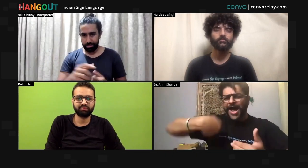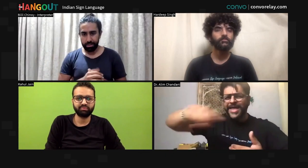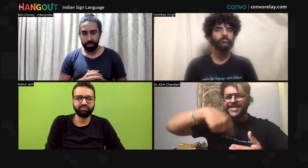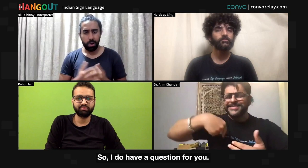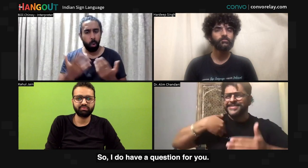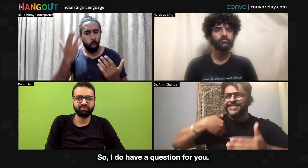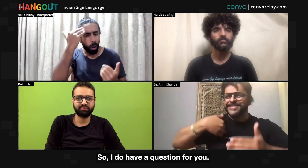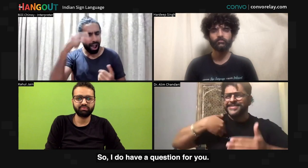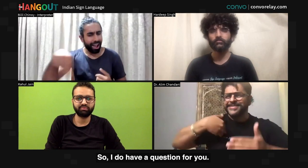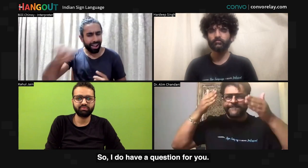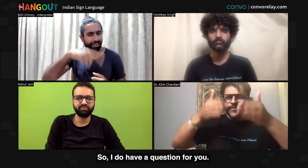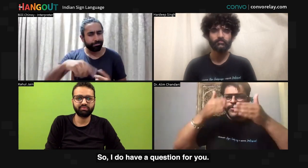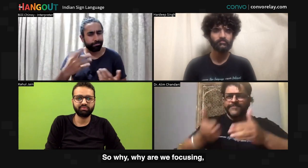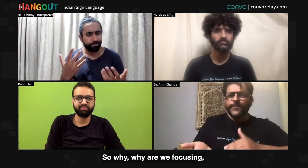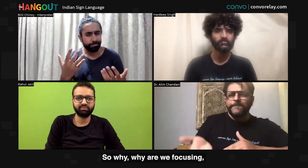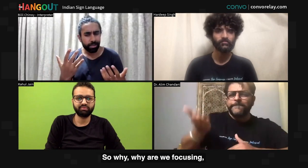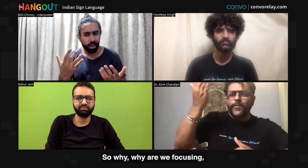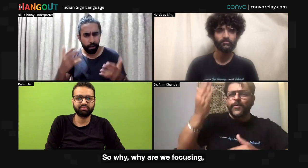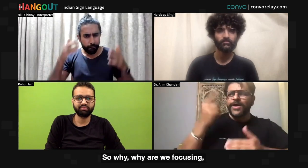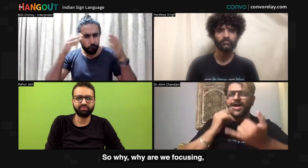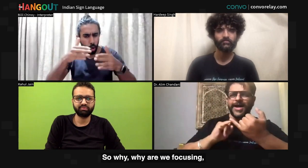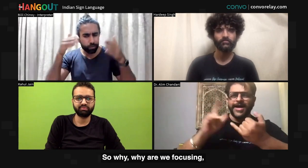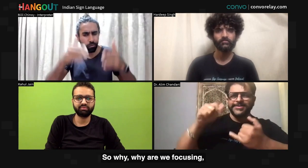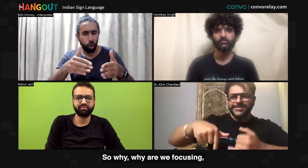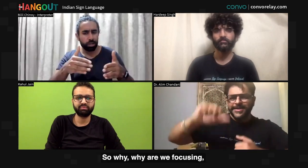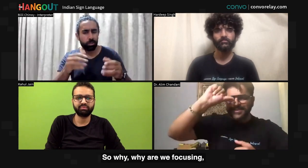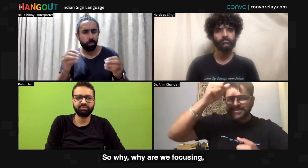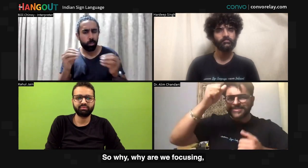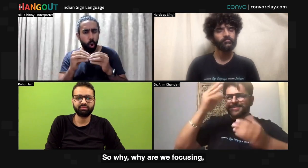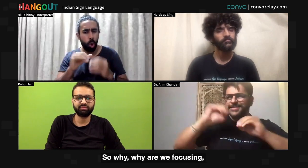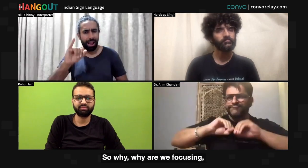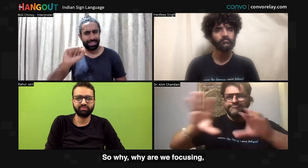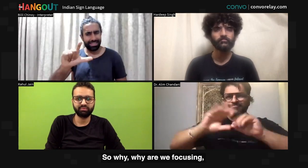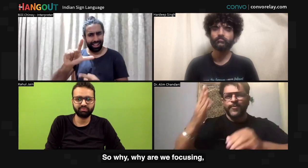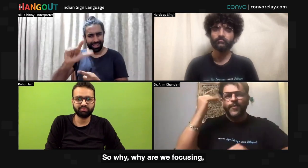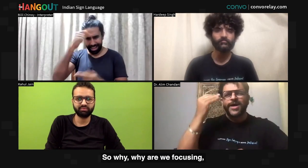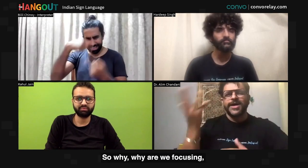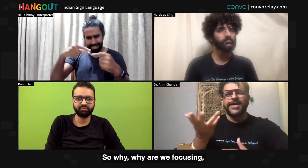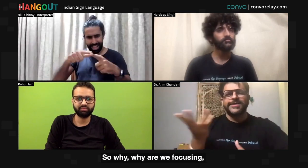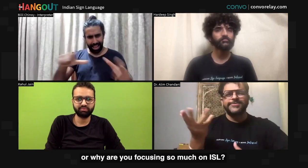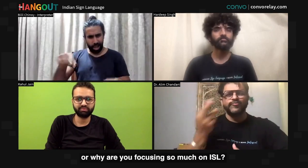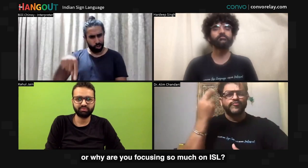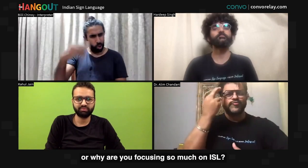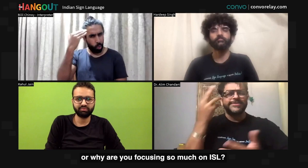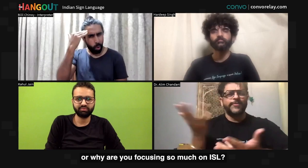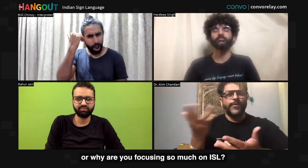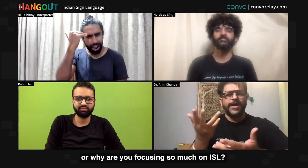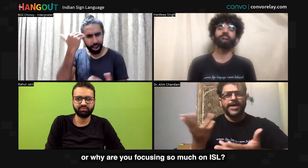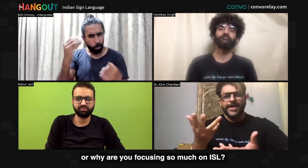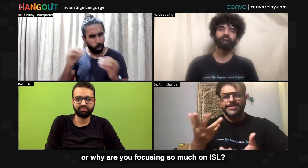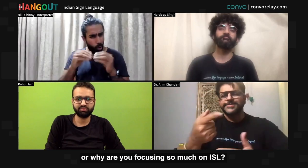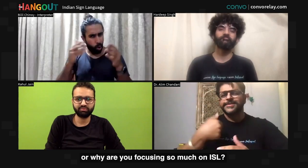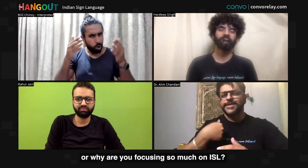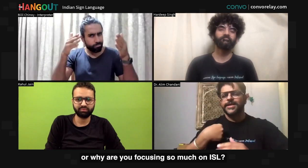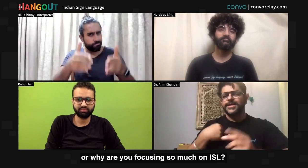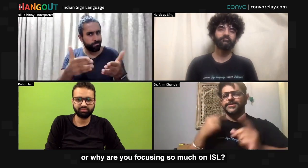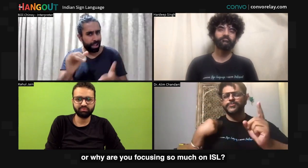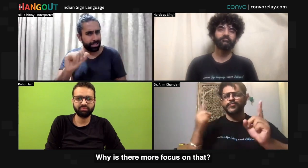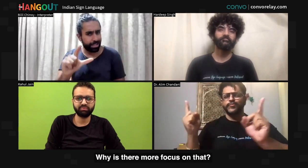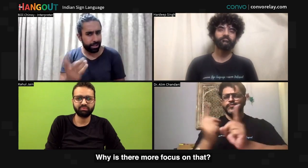So, I do have a question for you. So, why are we focusing or why are you focusing so much on ISL? Why is